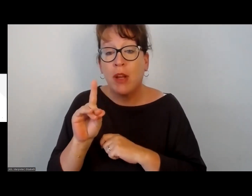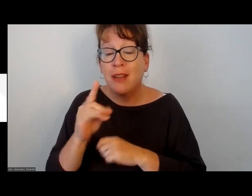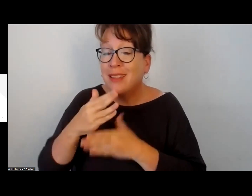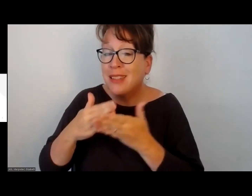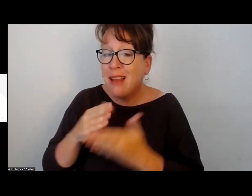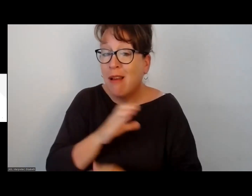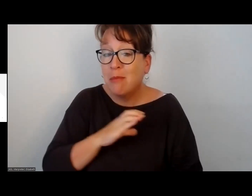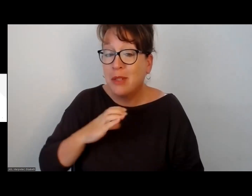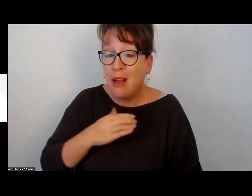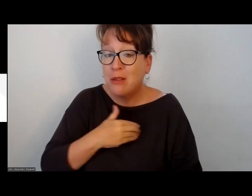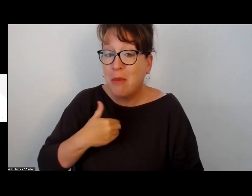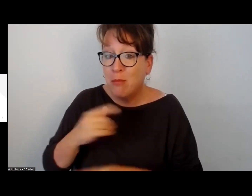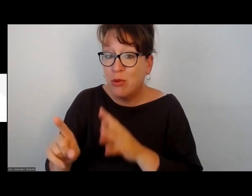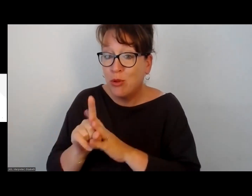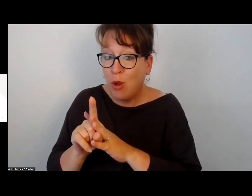in person,